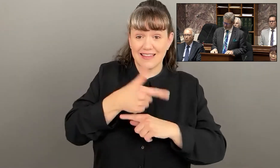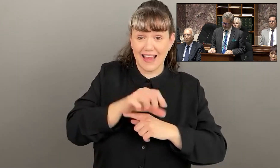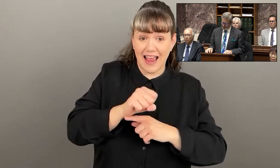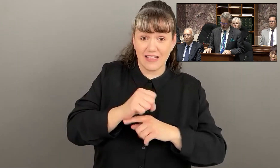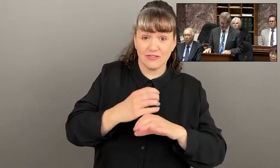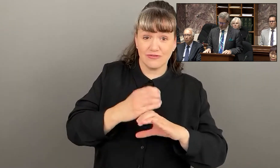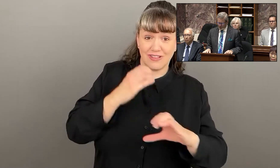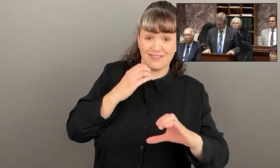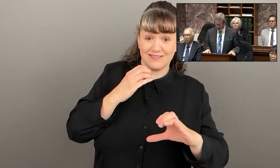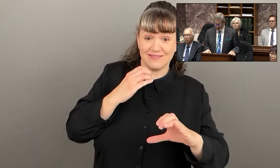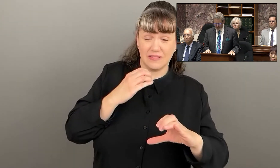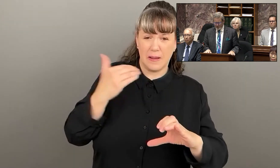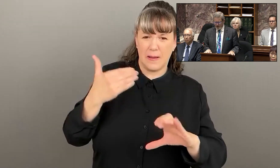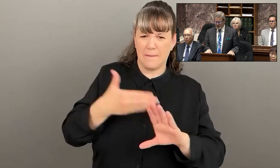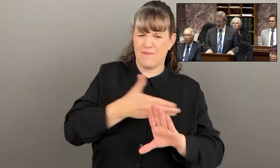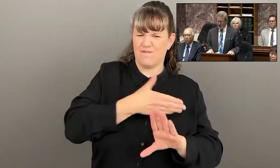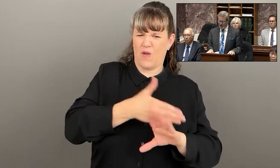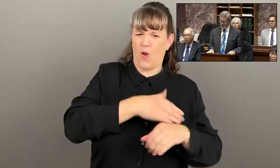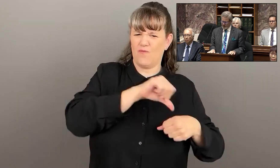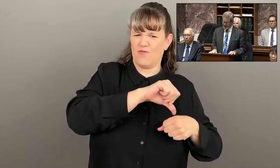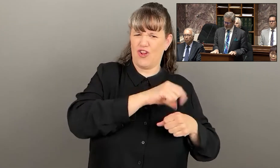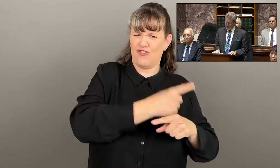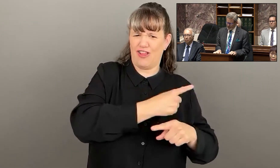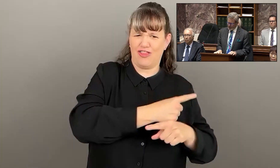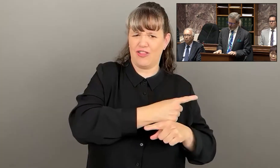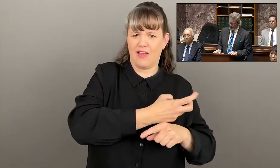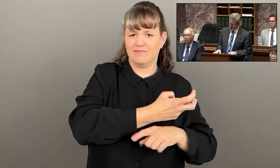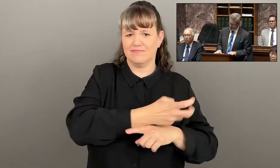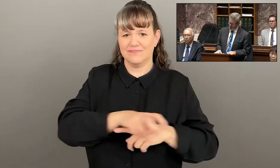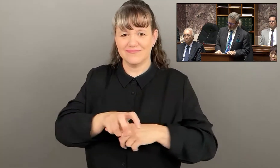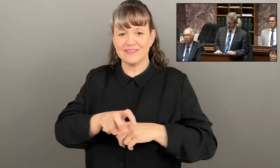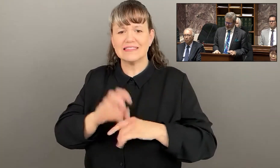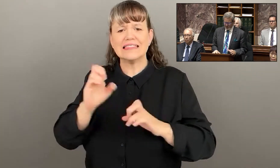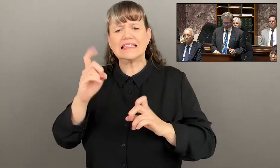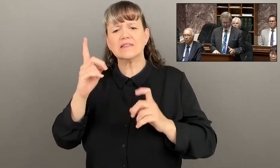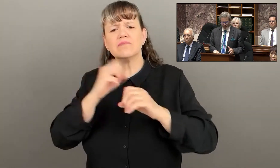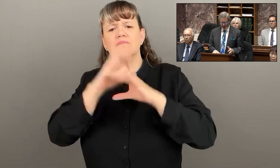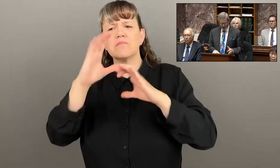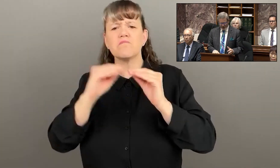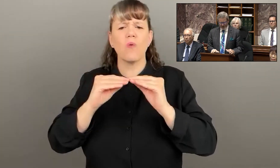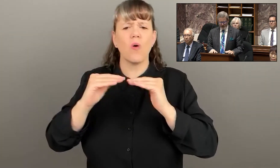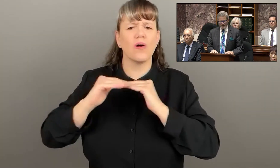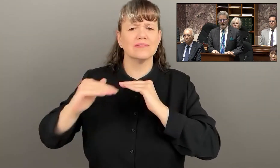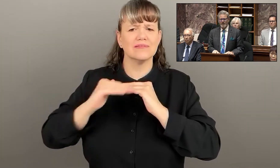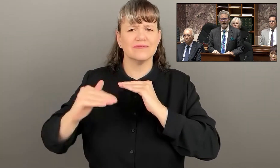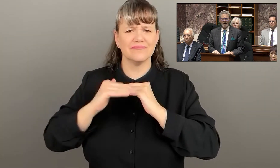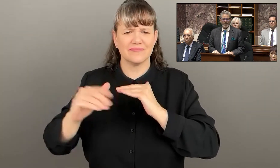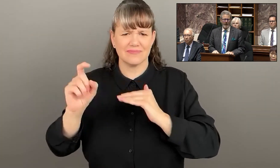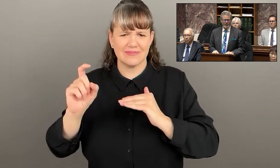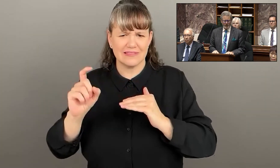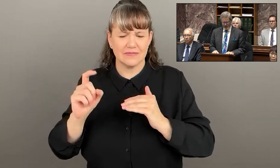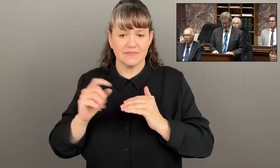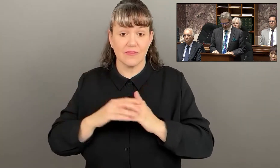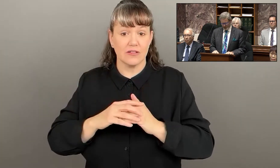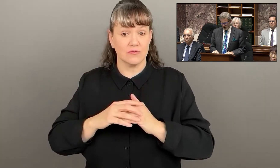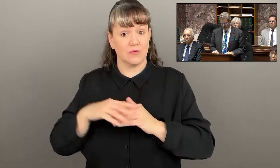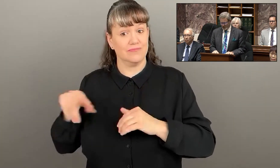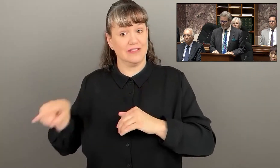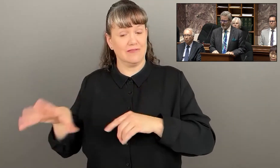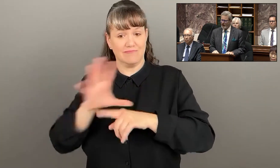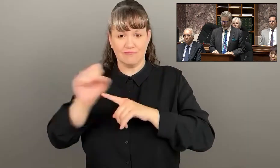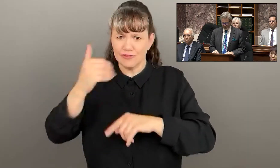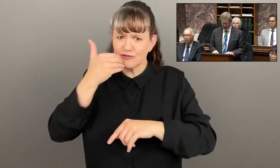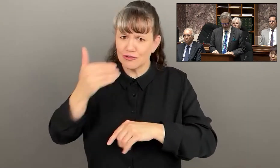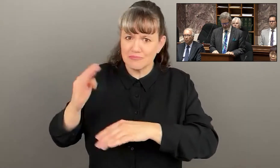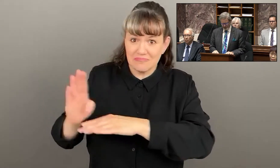sustainability. But for all of his business achievements, Larry Wiebe was, above all else, a humble,